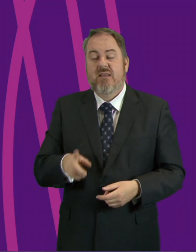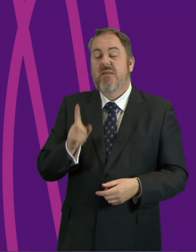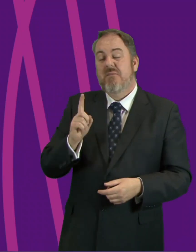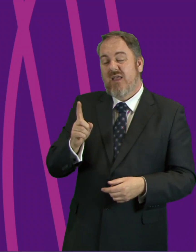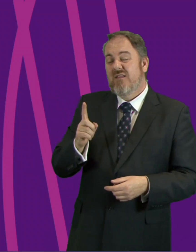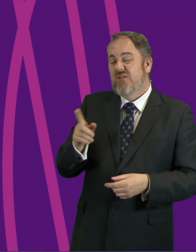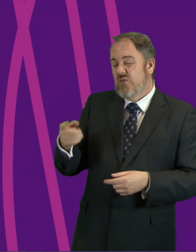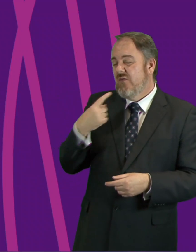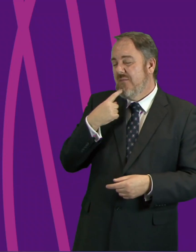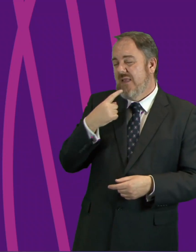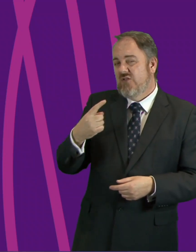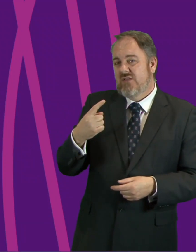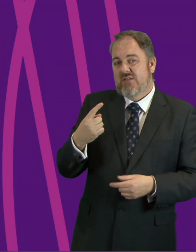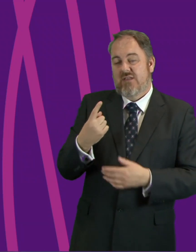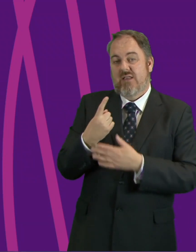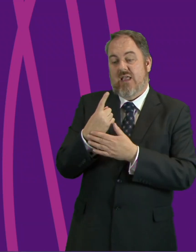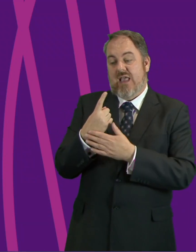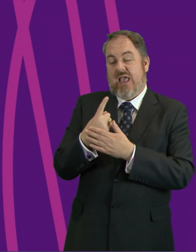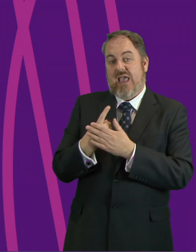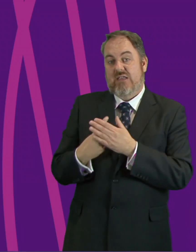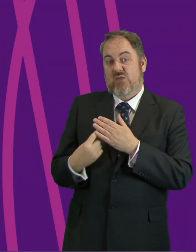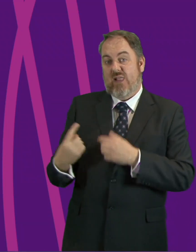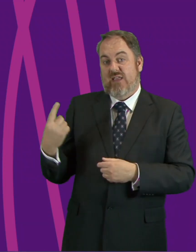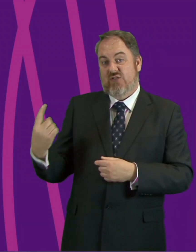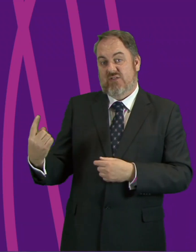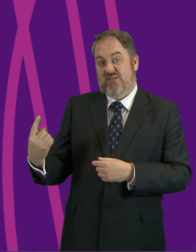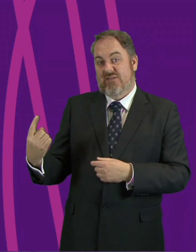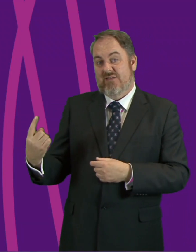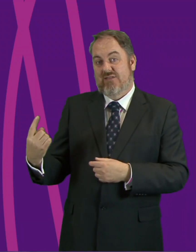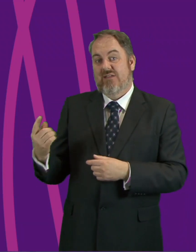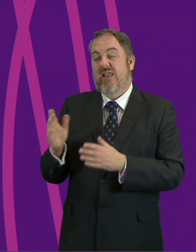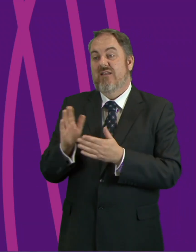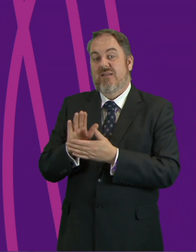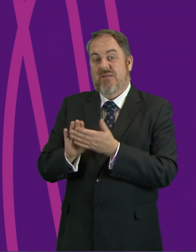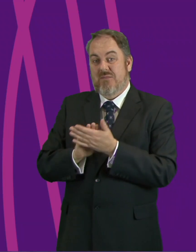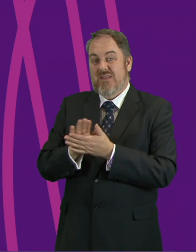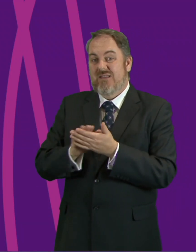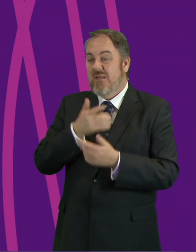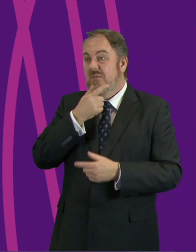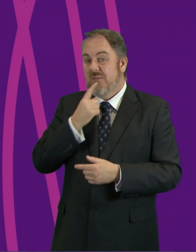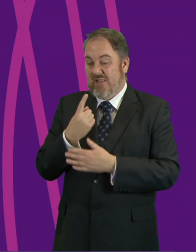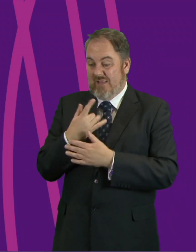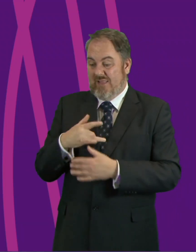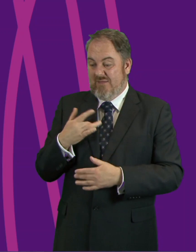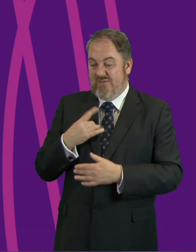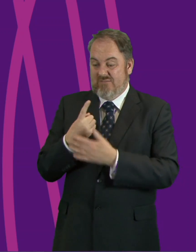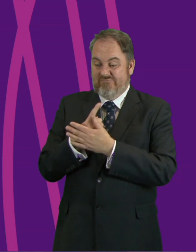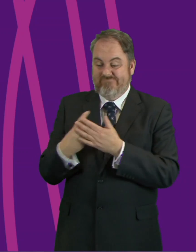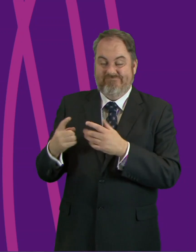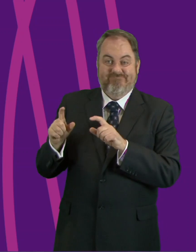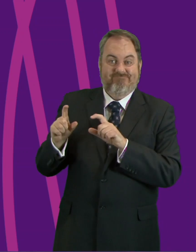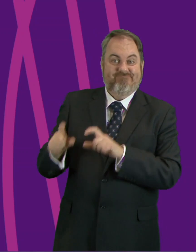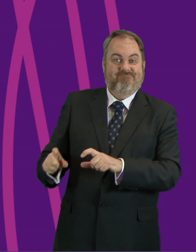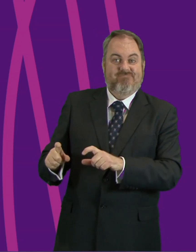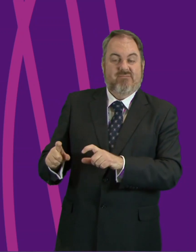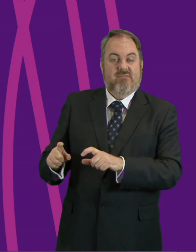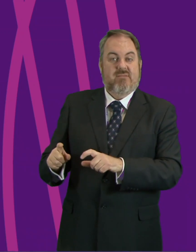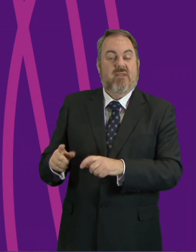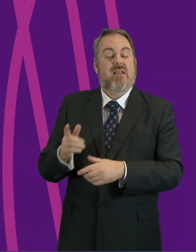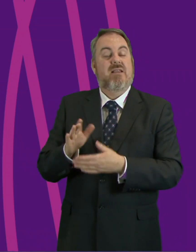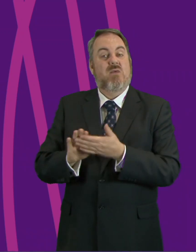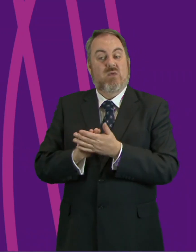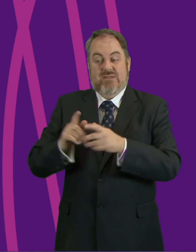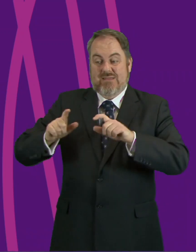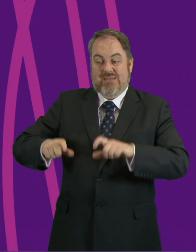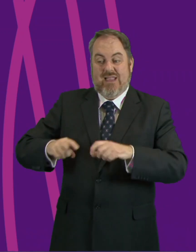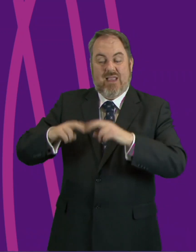talk about test, trace and isolate, we often focus just on test and trace. And these are the areas where the government has a